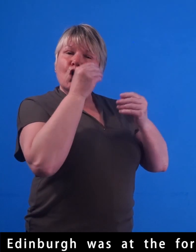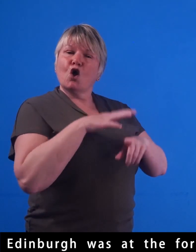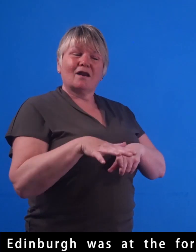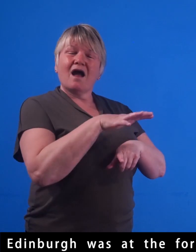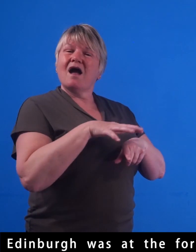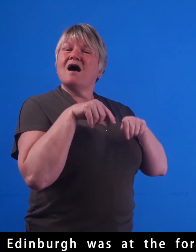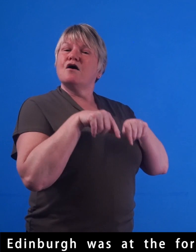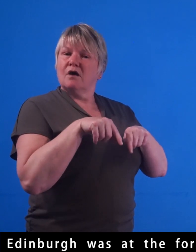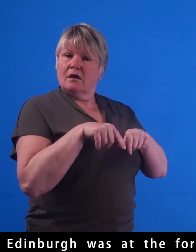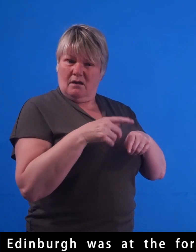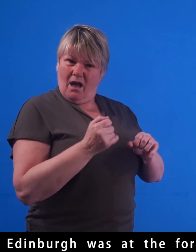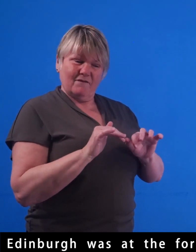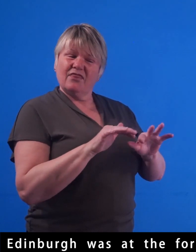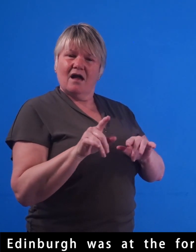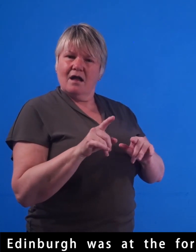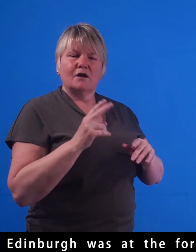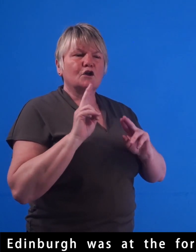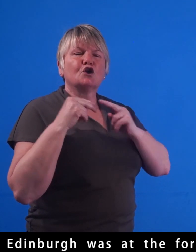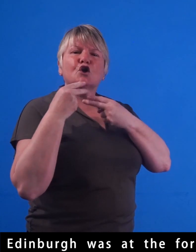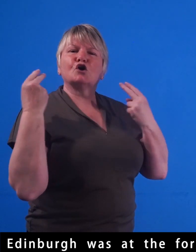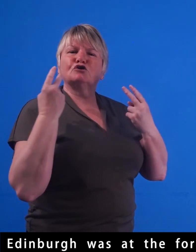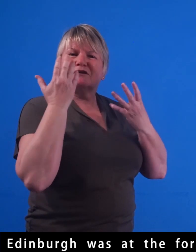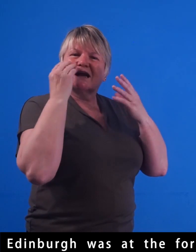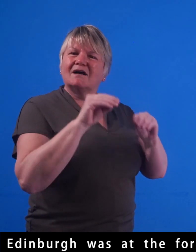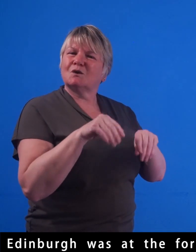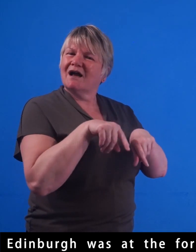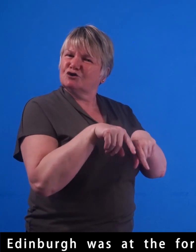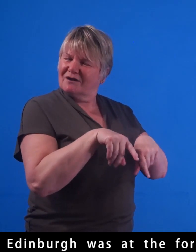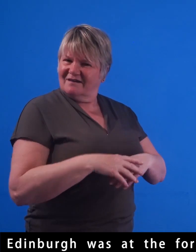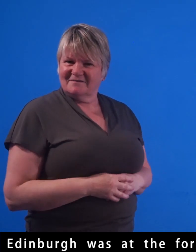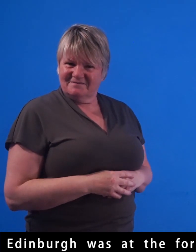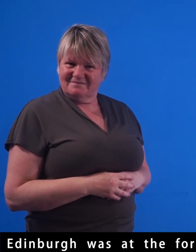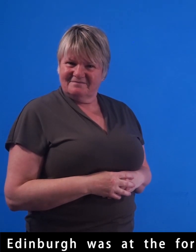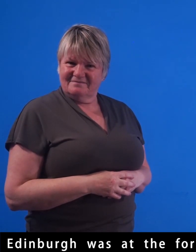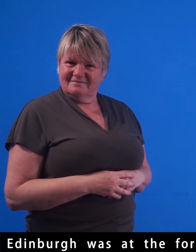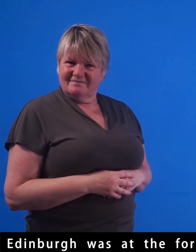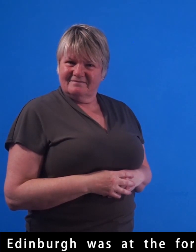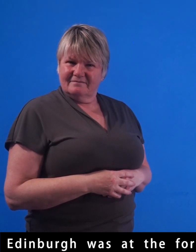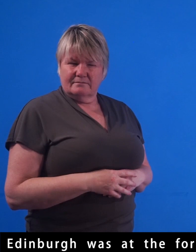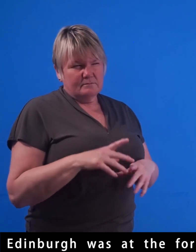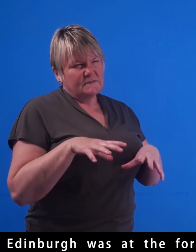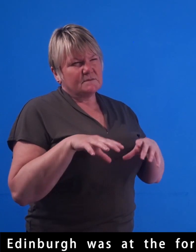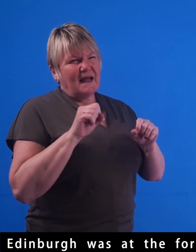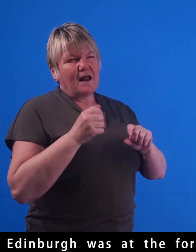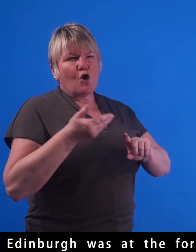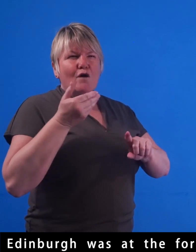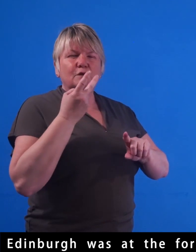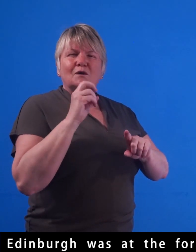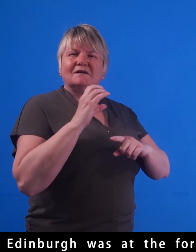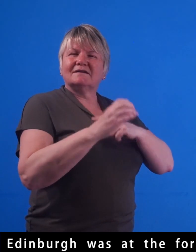Edinburgh was at the forefront of nursery education and the kindergarten movement at the beginning of the 20th